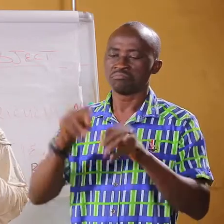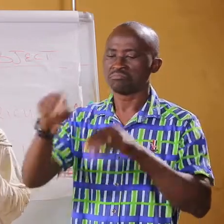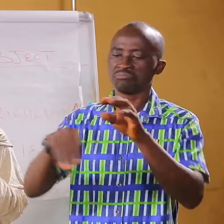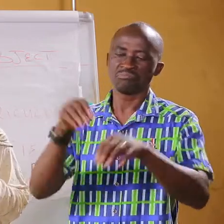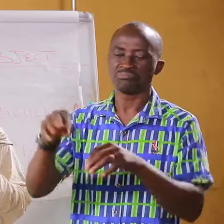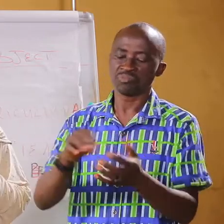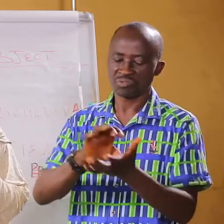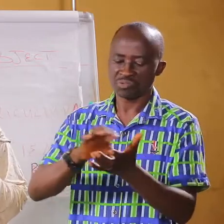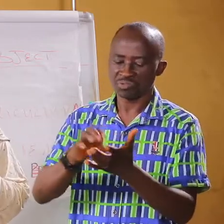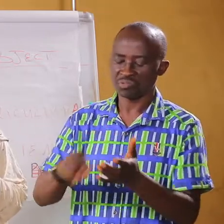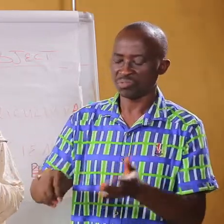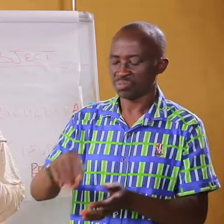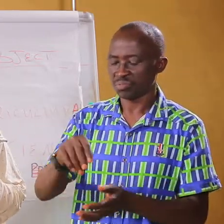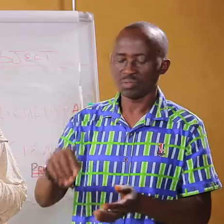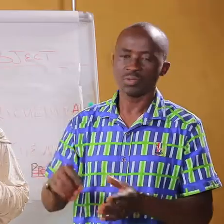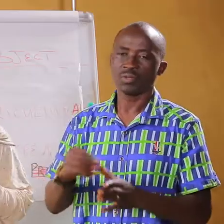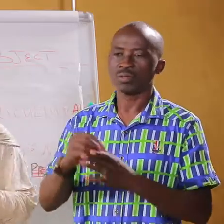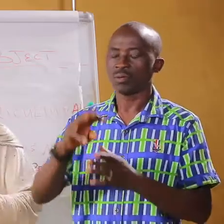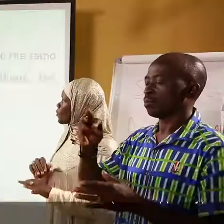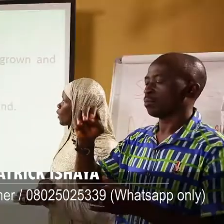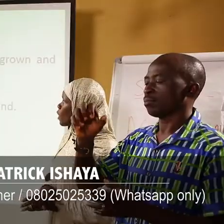any fertilizer or manure.